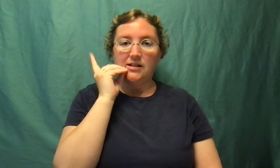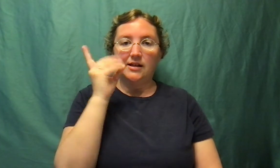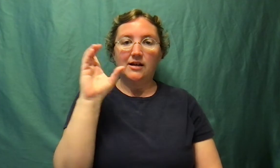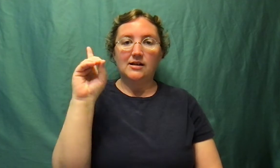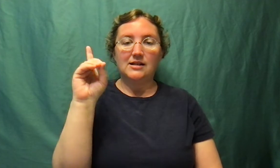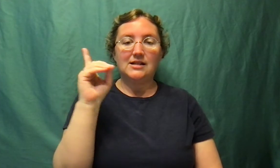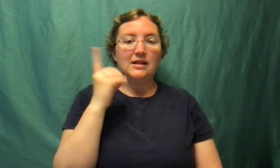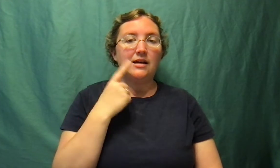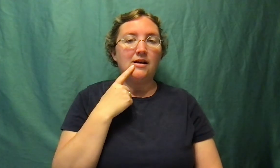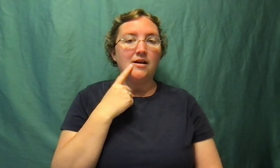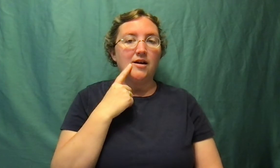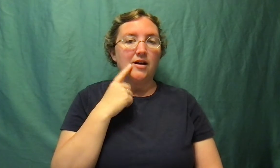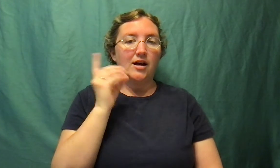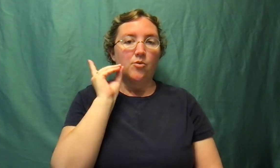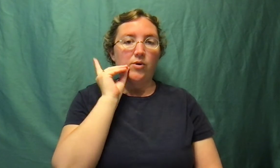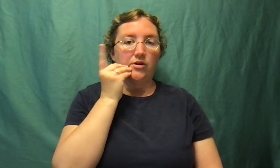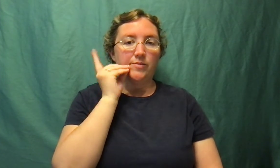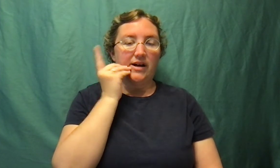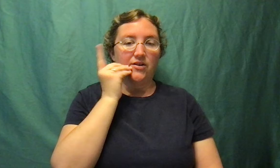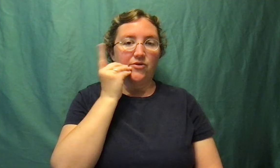Disneyland is a D, and it wiggles back and forth.